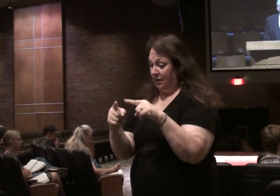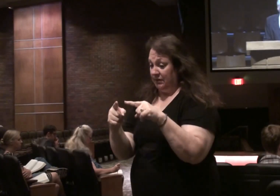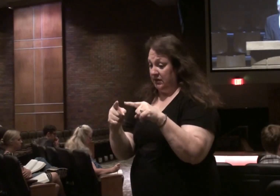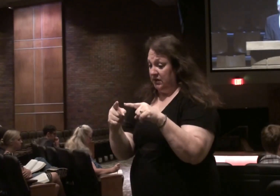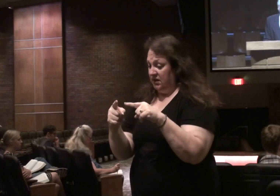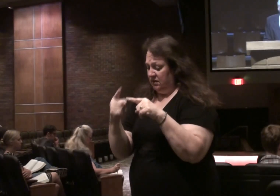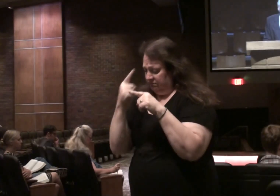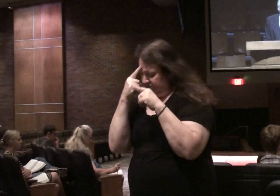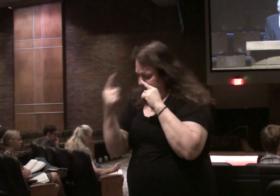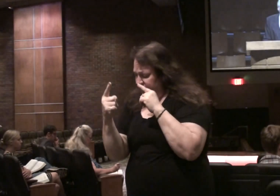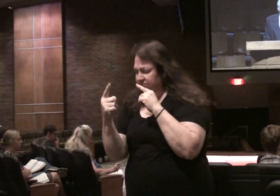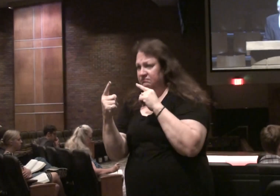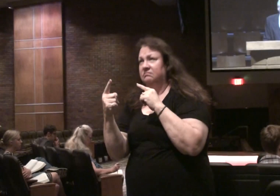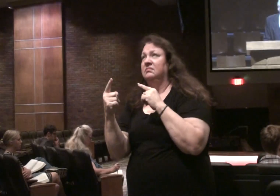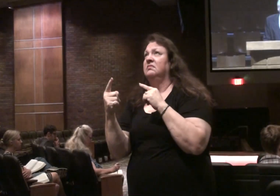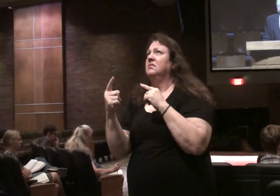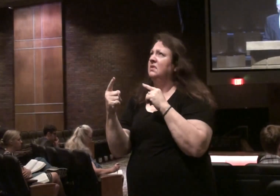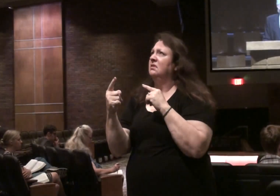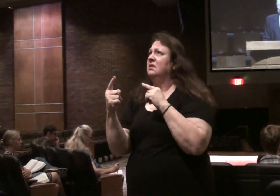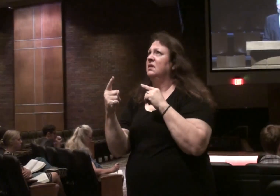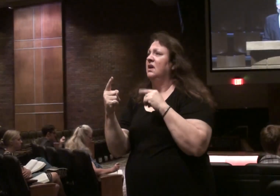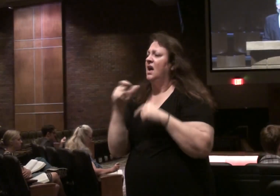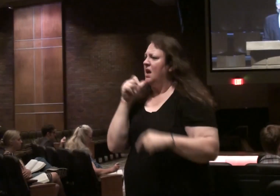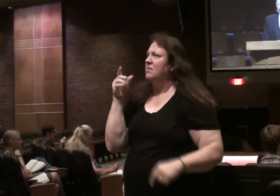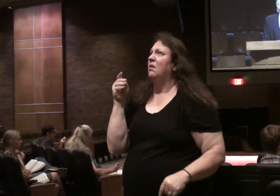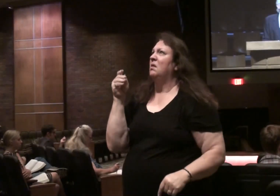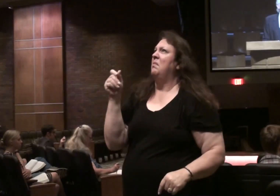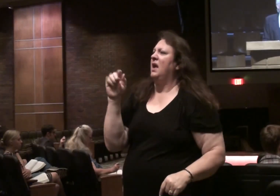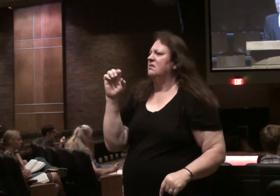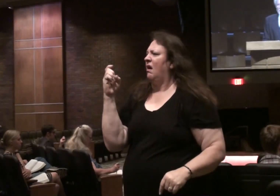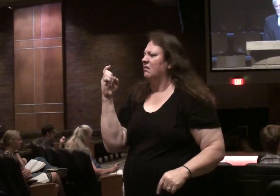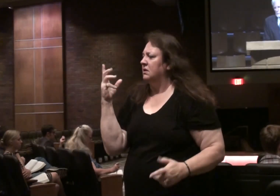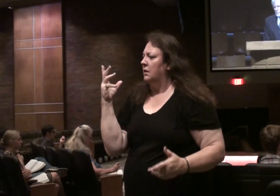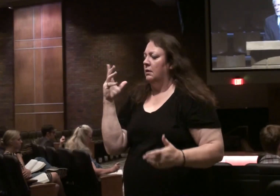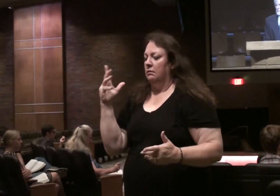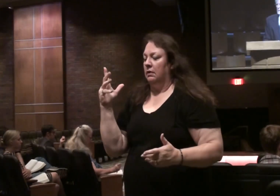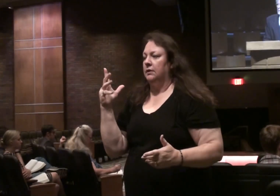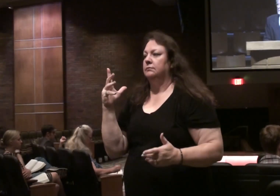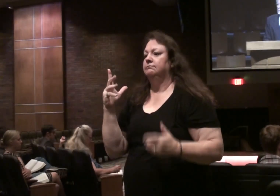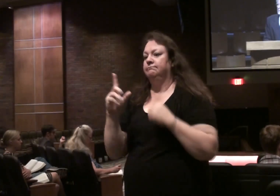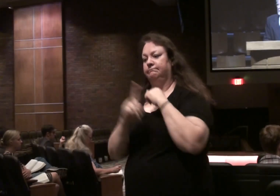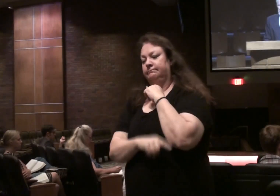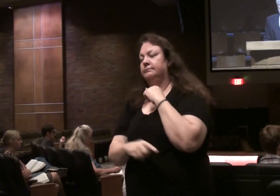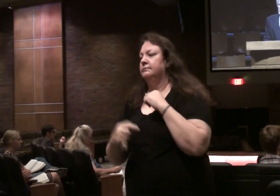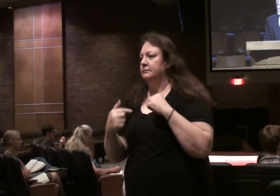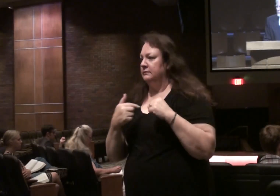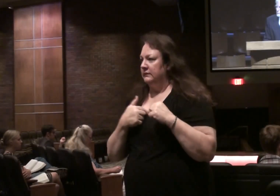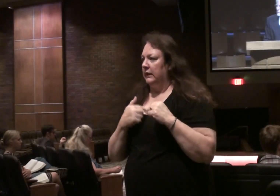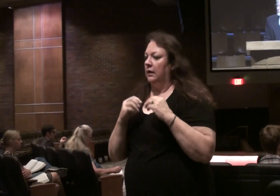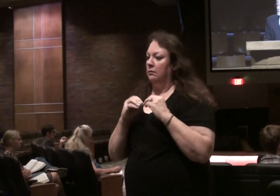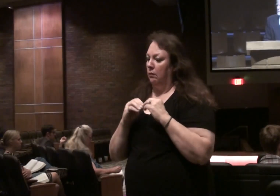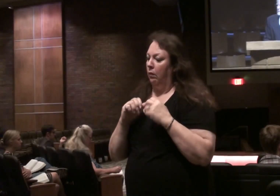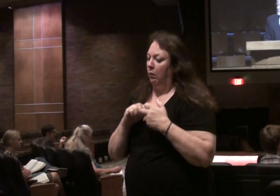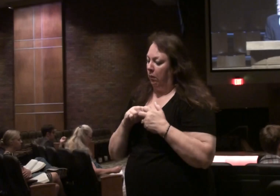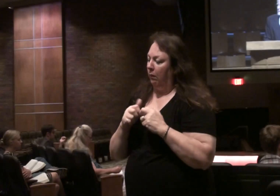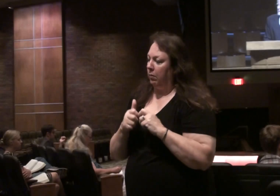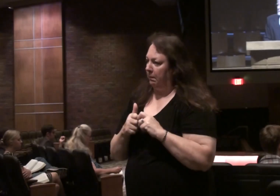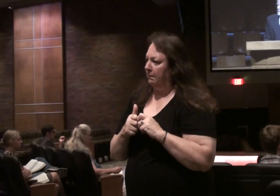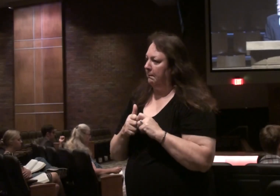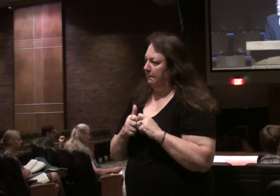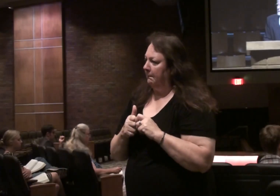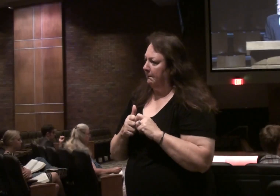don't agree how they use the taxes, so I'm not going to pay them. Well, then there will be consequences. I'll have more trouble.